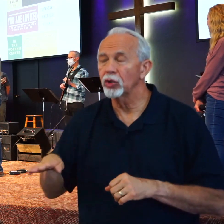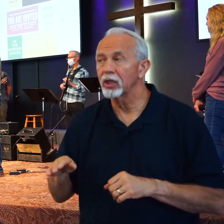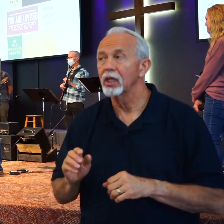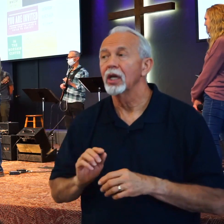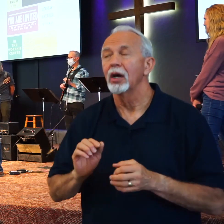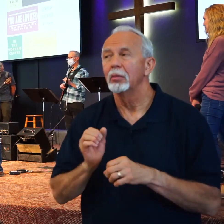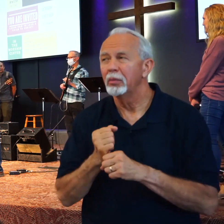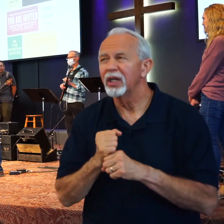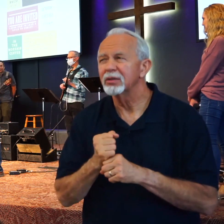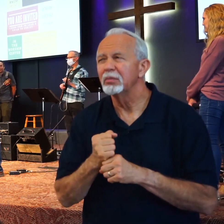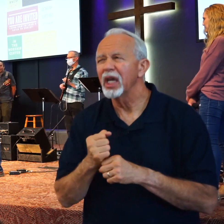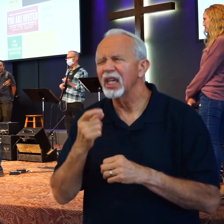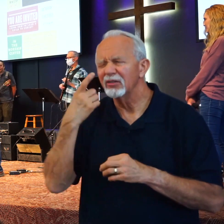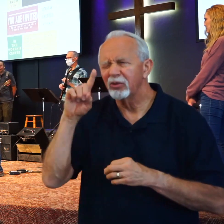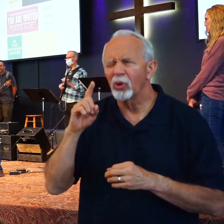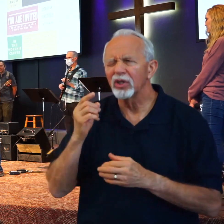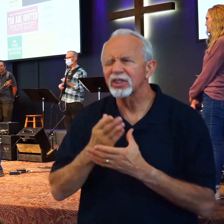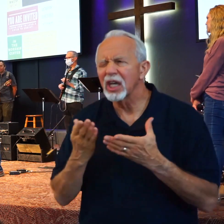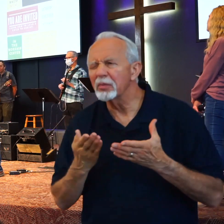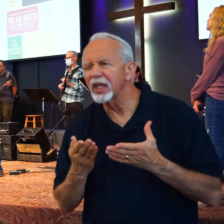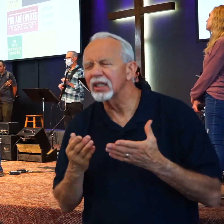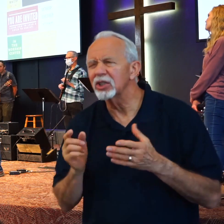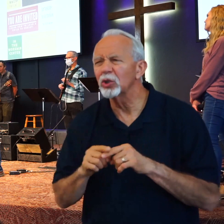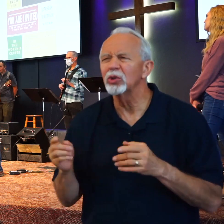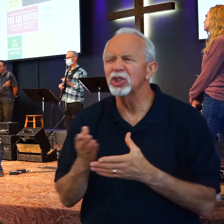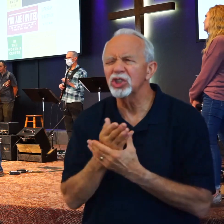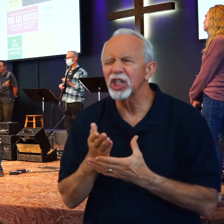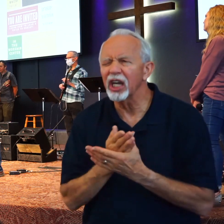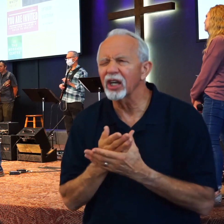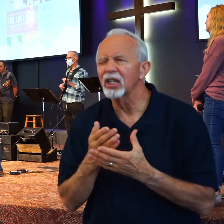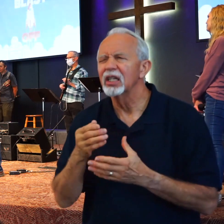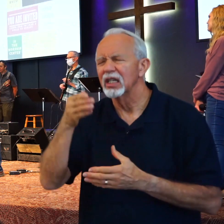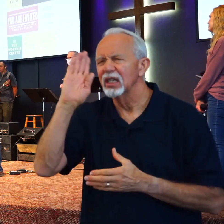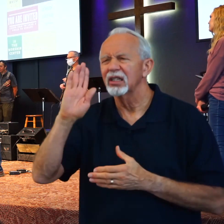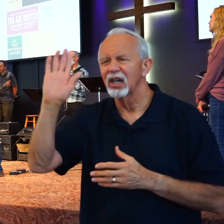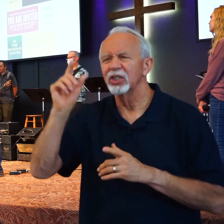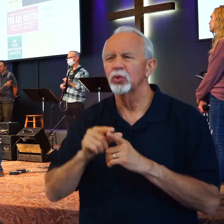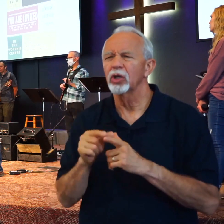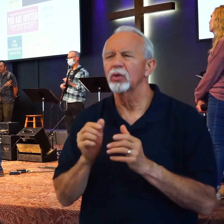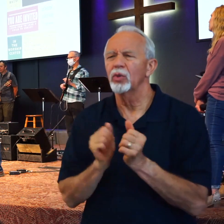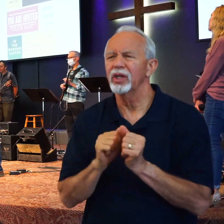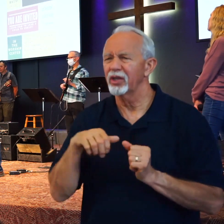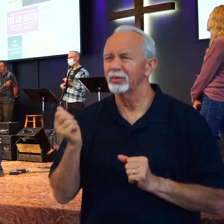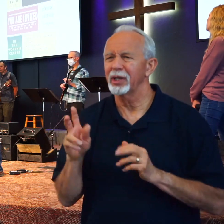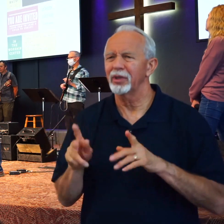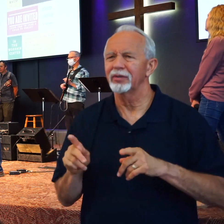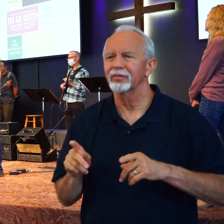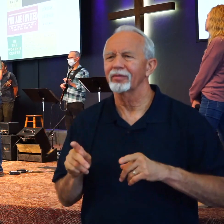be something just to share God's word with other people.